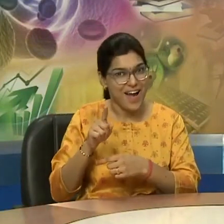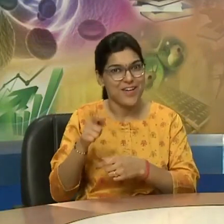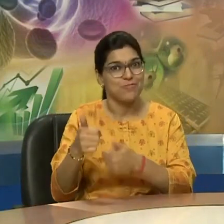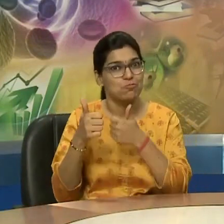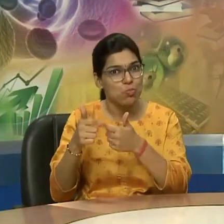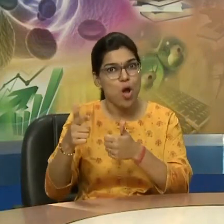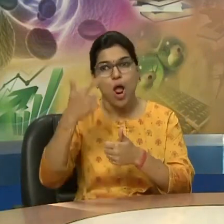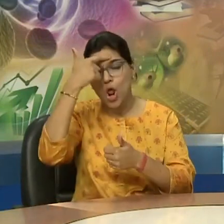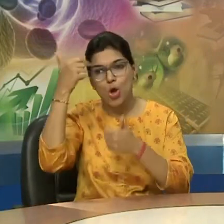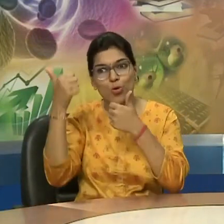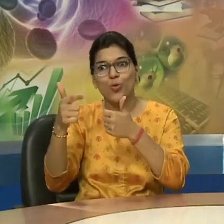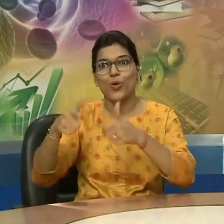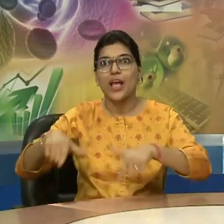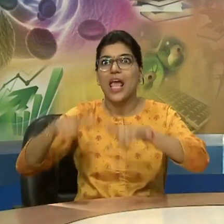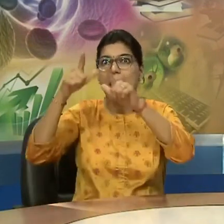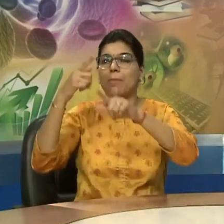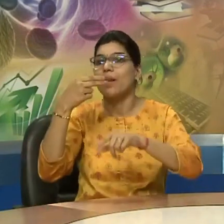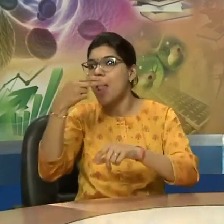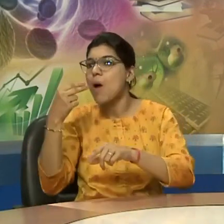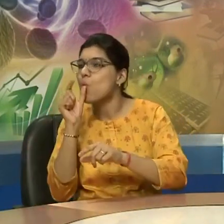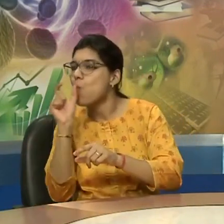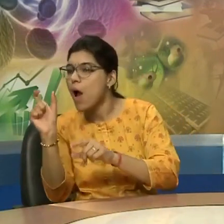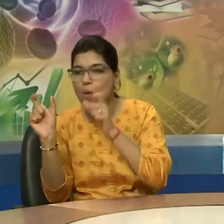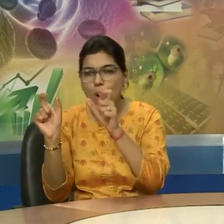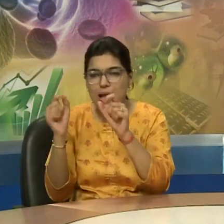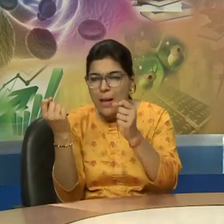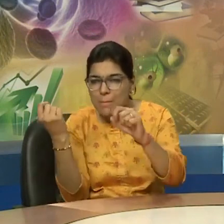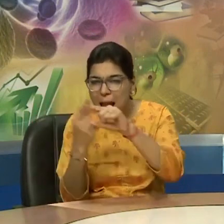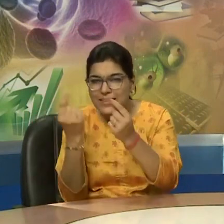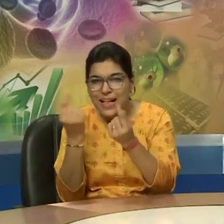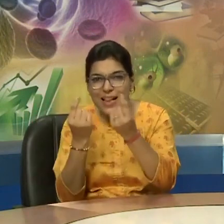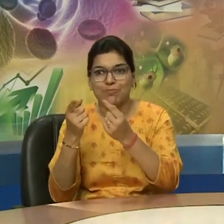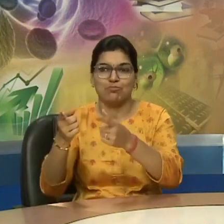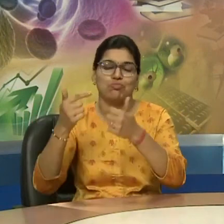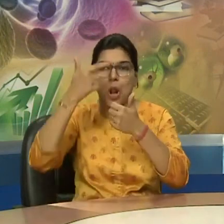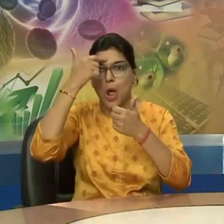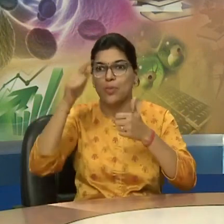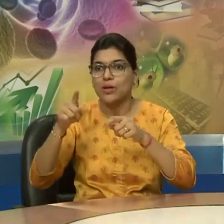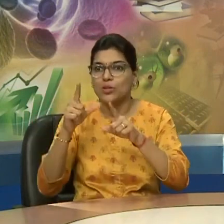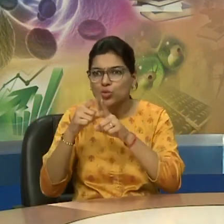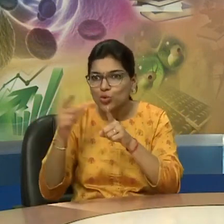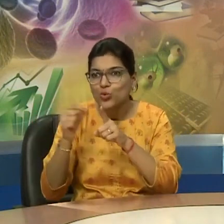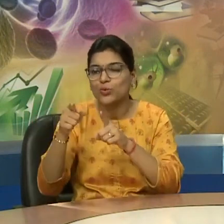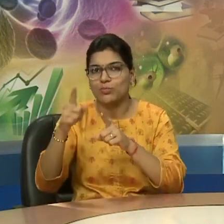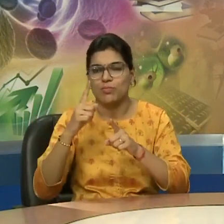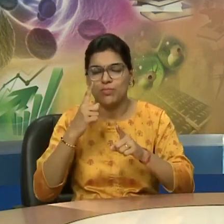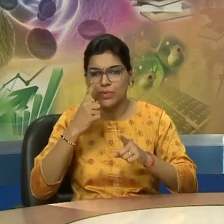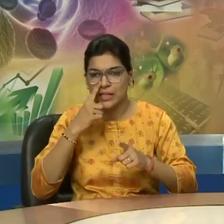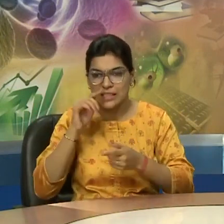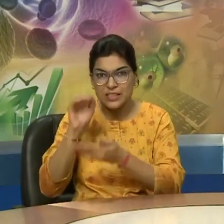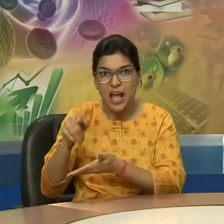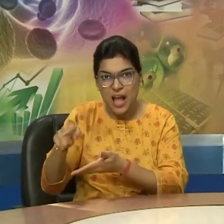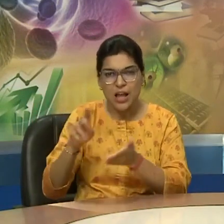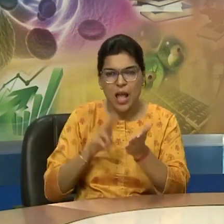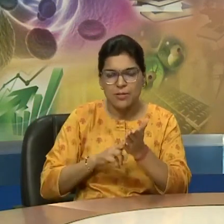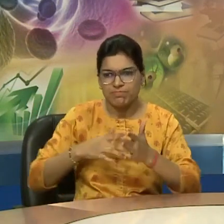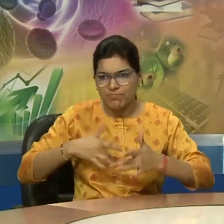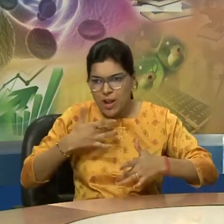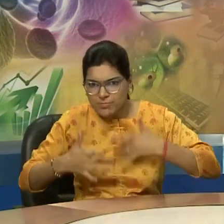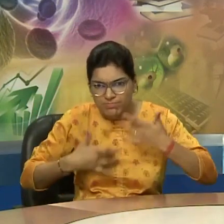Vembu, no wonder. The neem is known as the wonder tree, and you are a